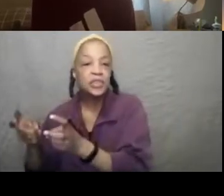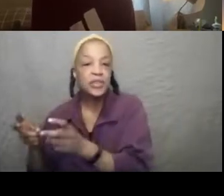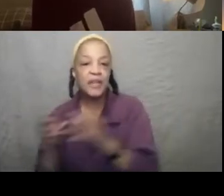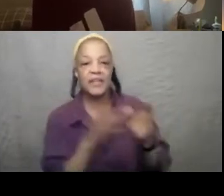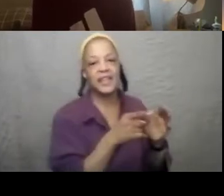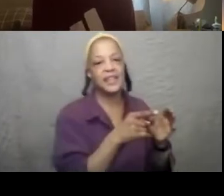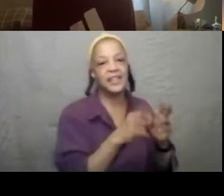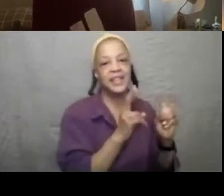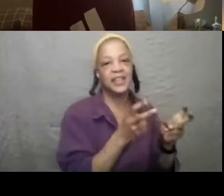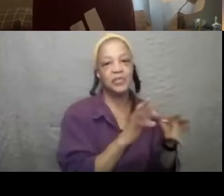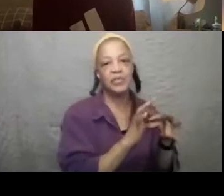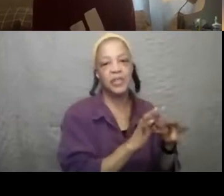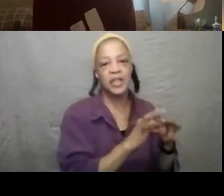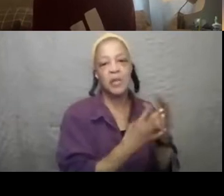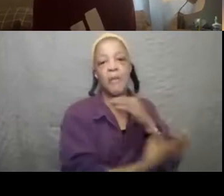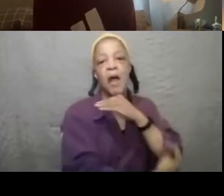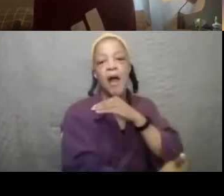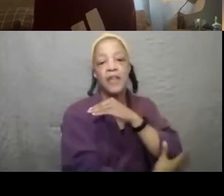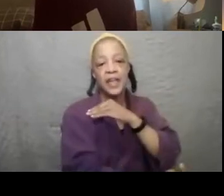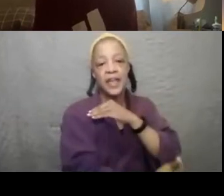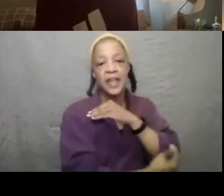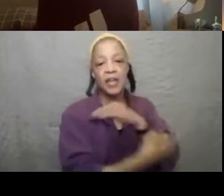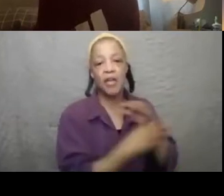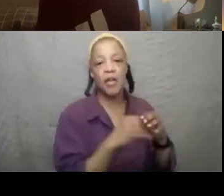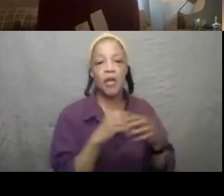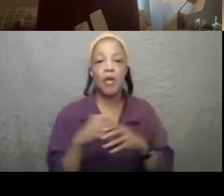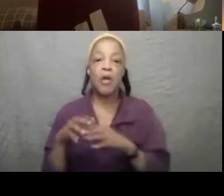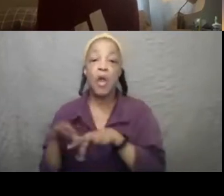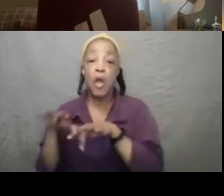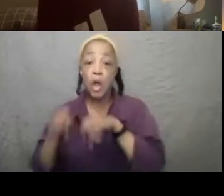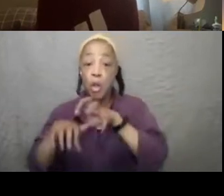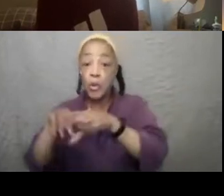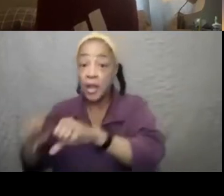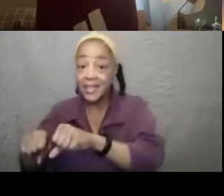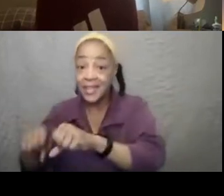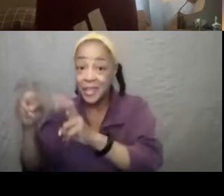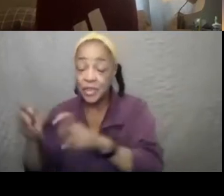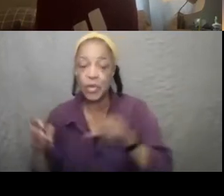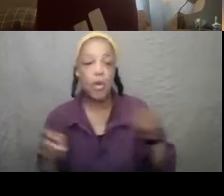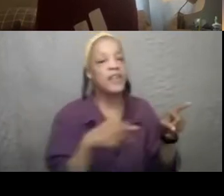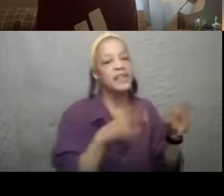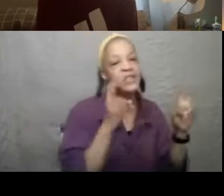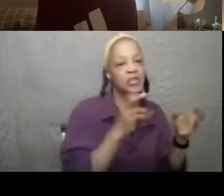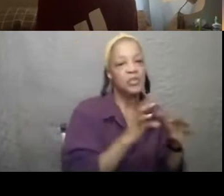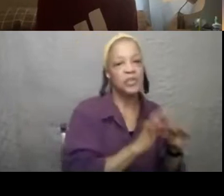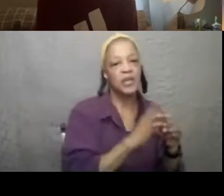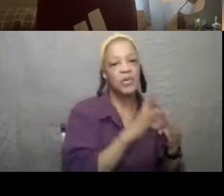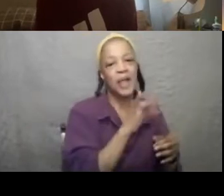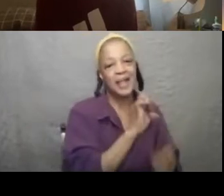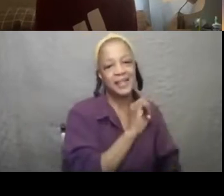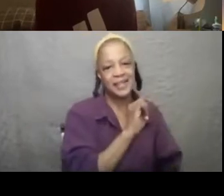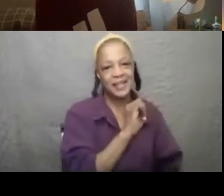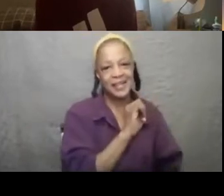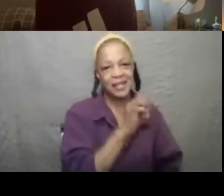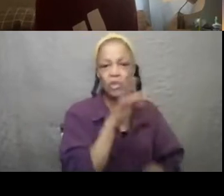are issues around poverty, or these are issues around colonialism, or these are issues around race, and